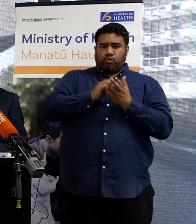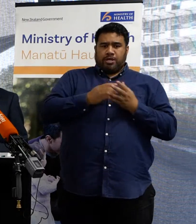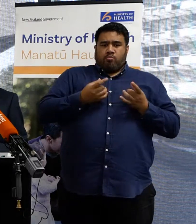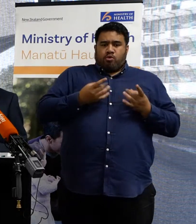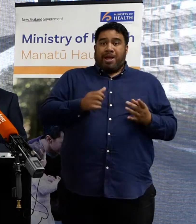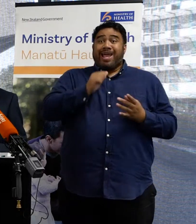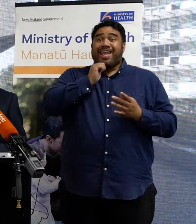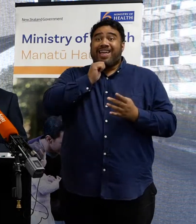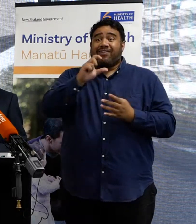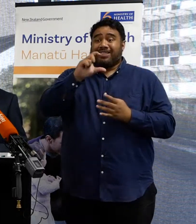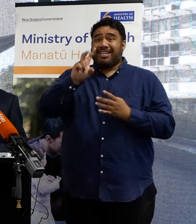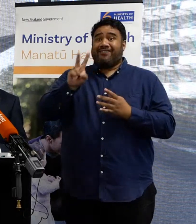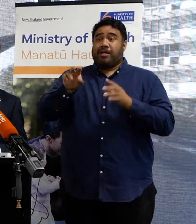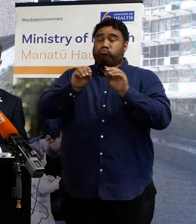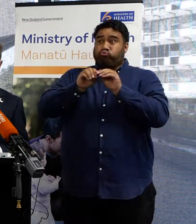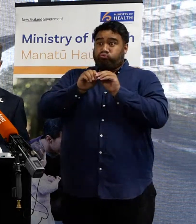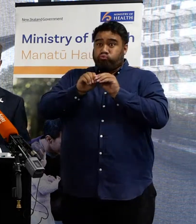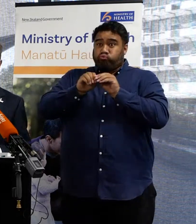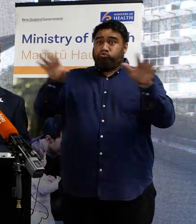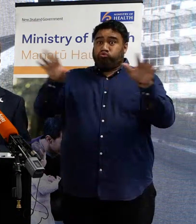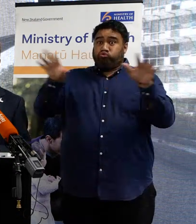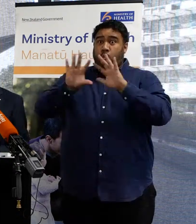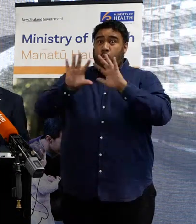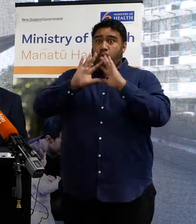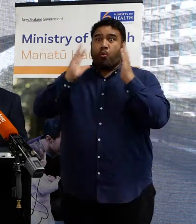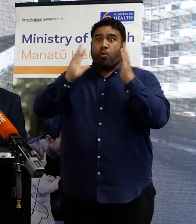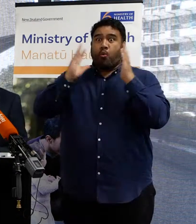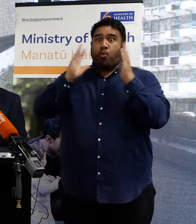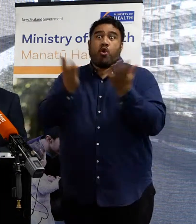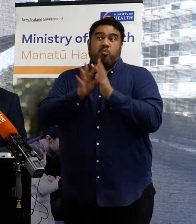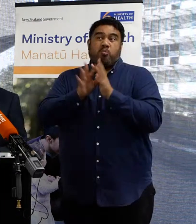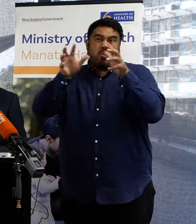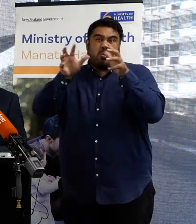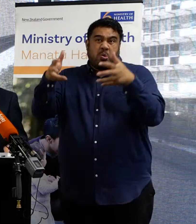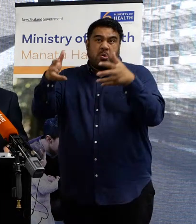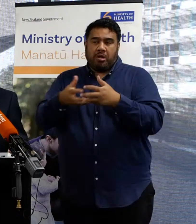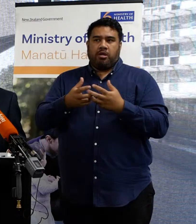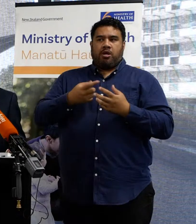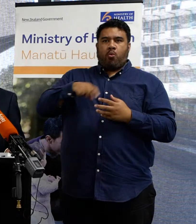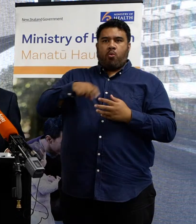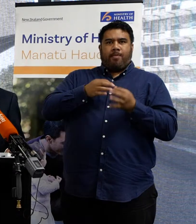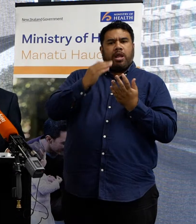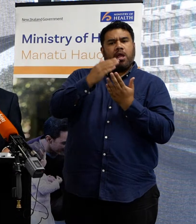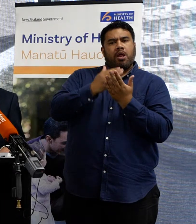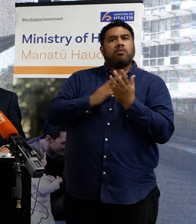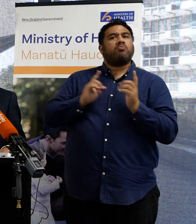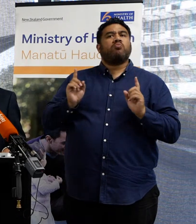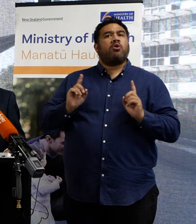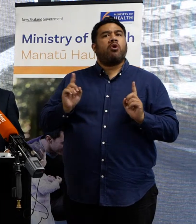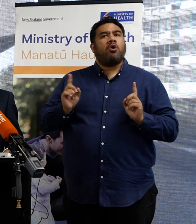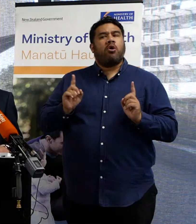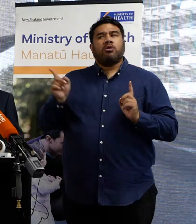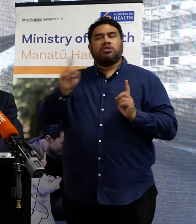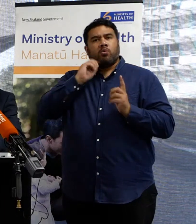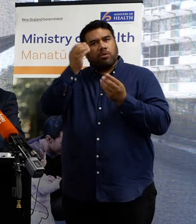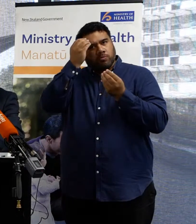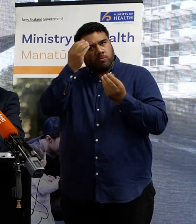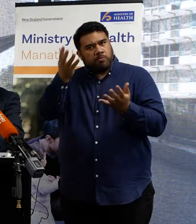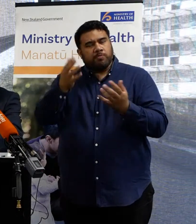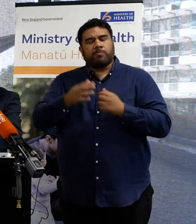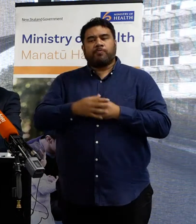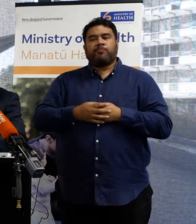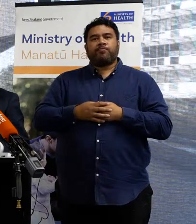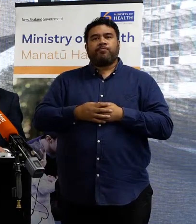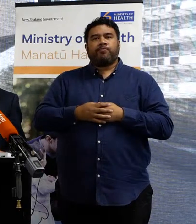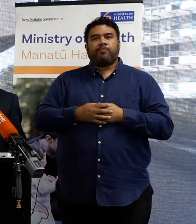of the particular areas of work that are underway, building on what the Prime Minister said yesterday. Just to confirm, though, of